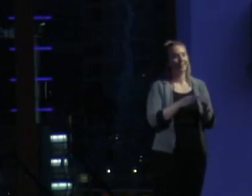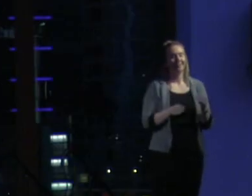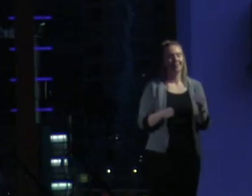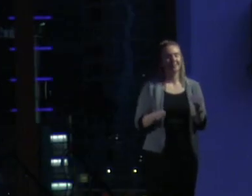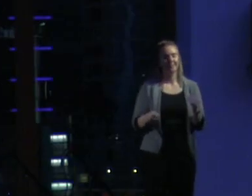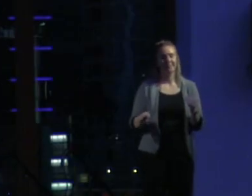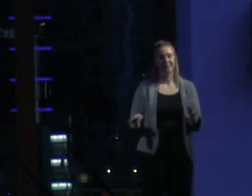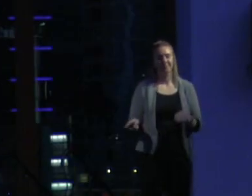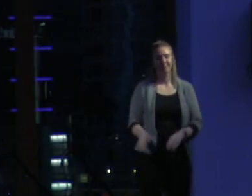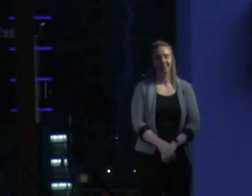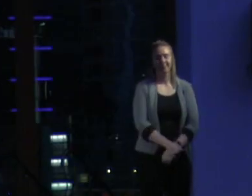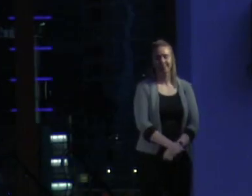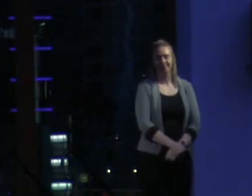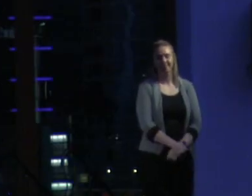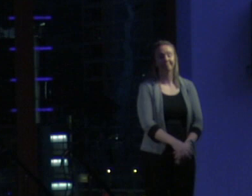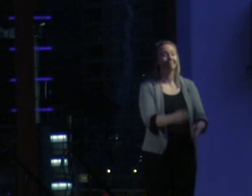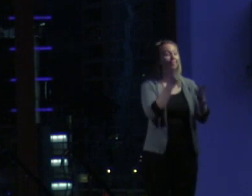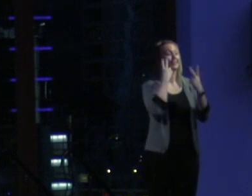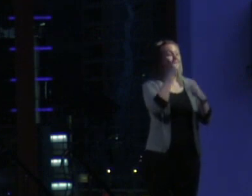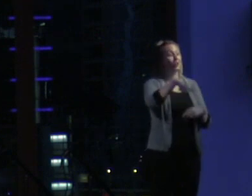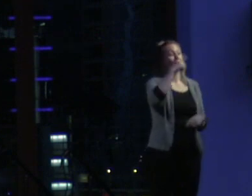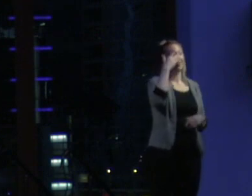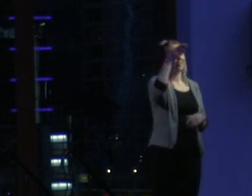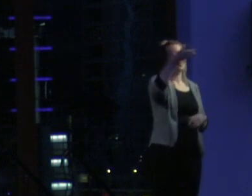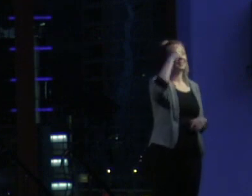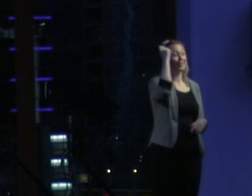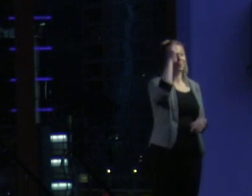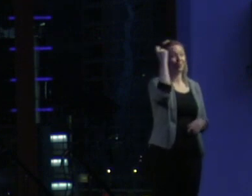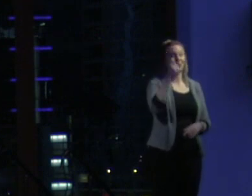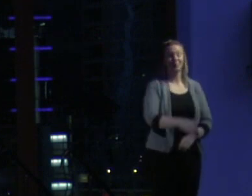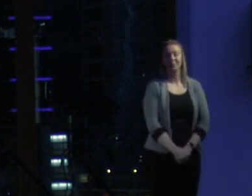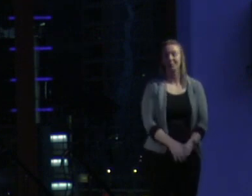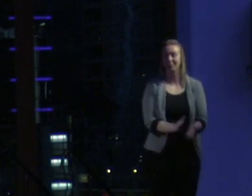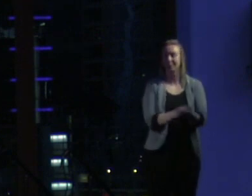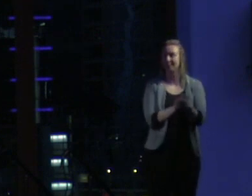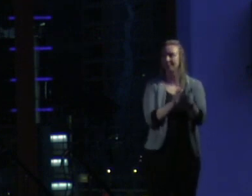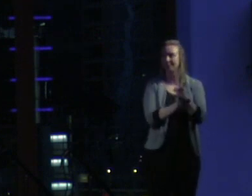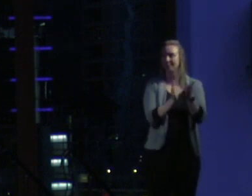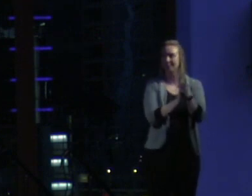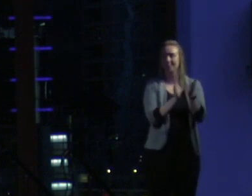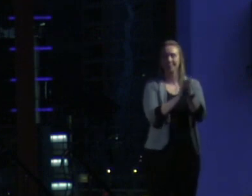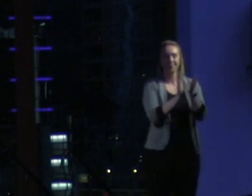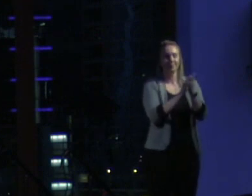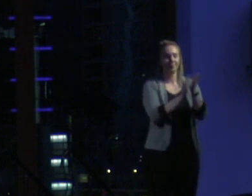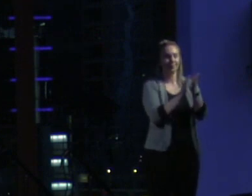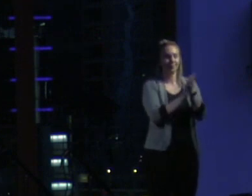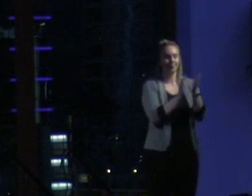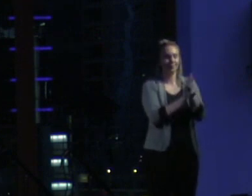end. See you in the summer. Good night.